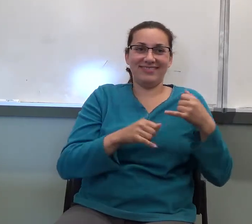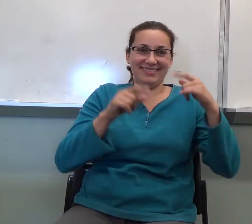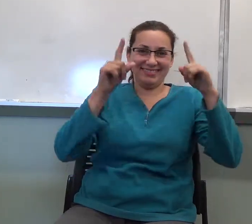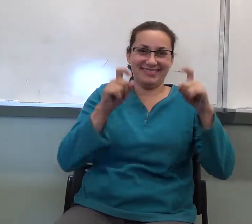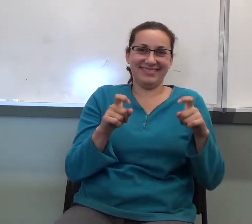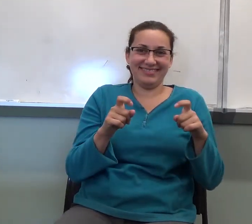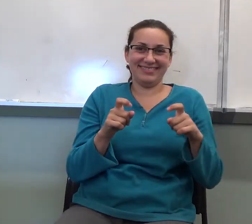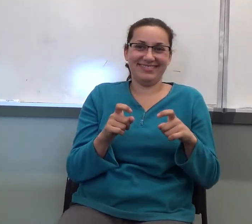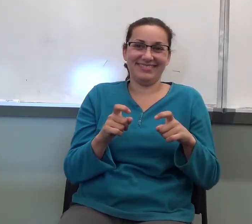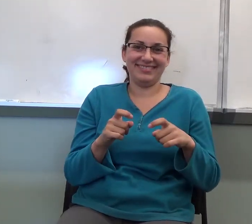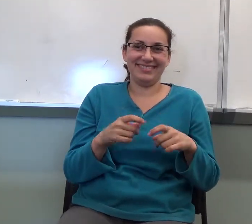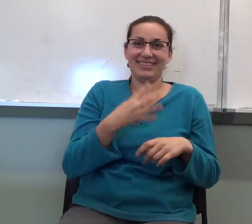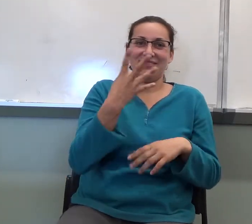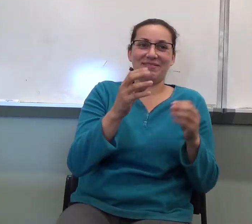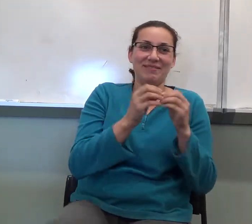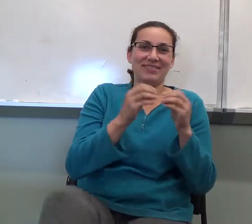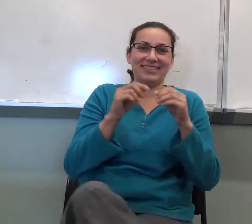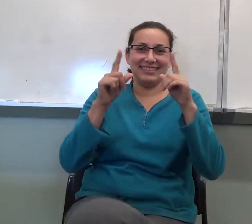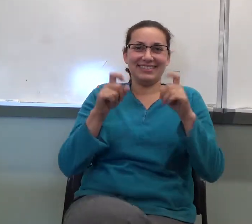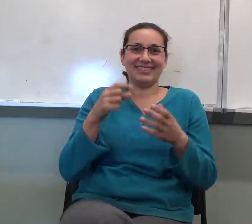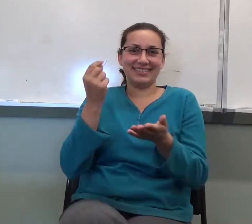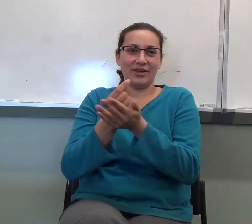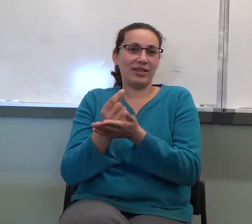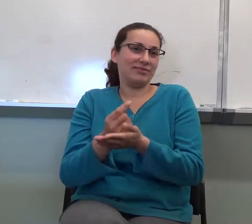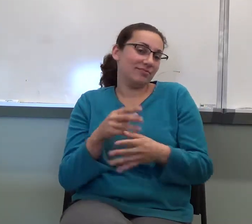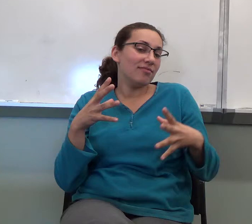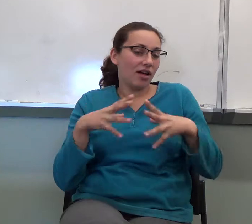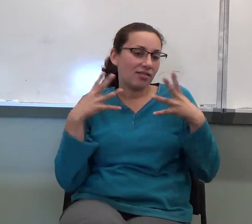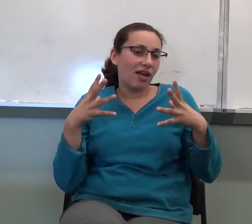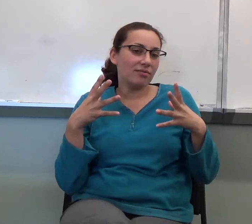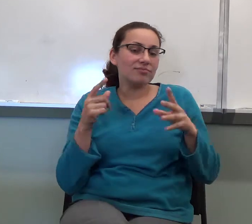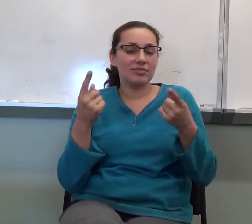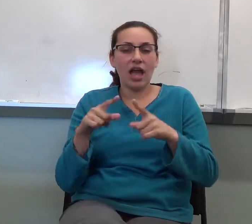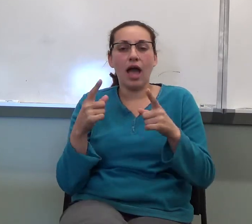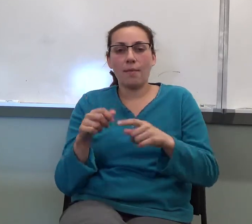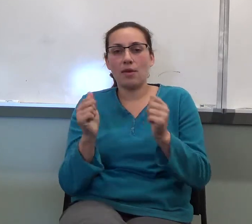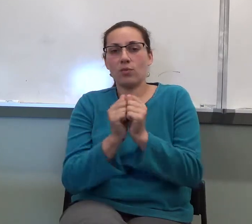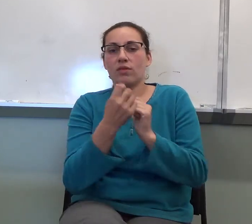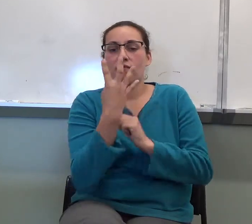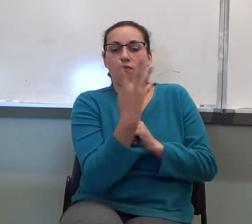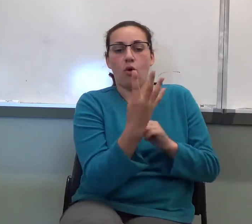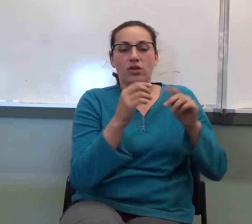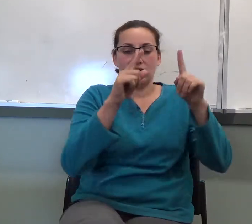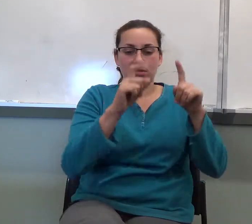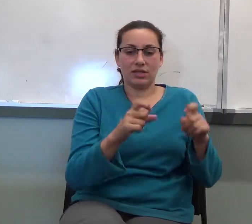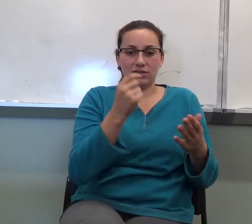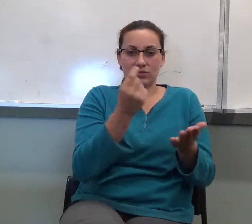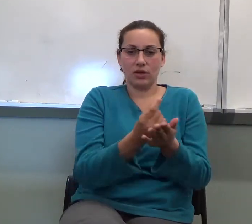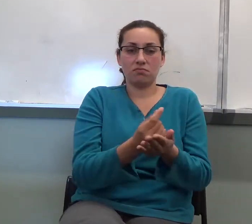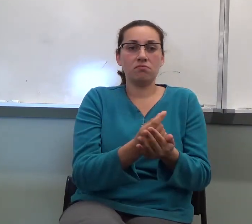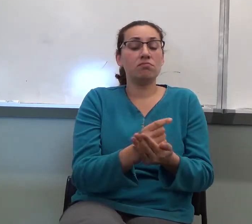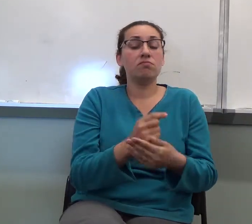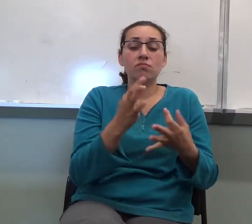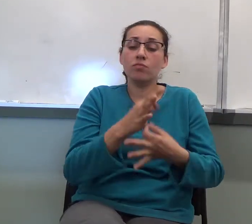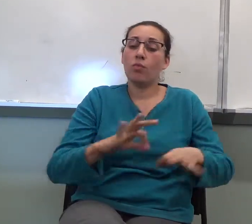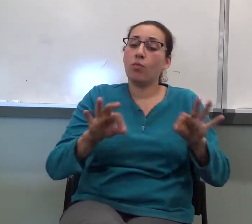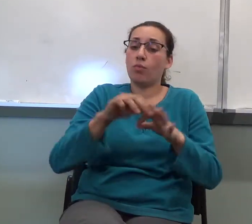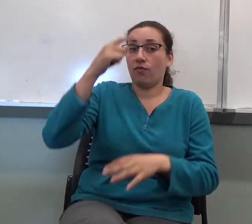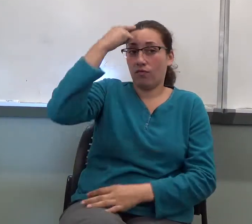more test grades. So a lot can be done in 4 test grades, and that's important to understand. Okay, so if you apply